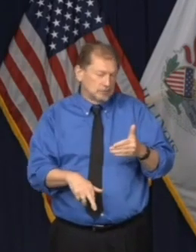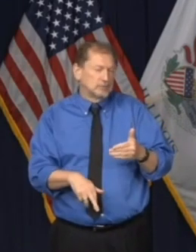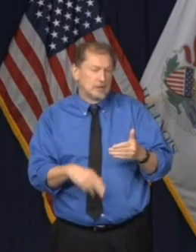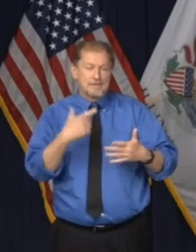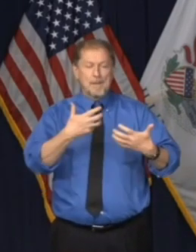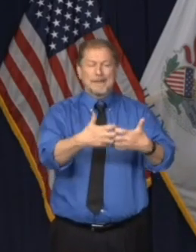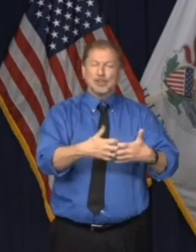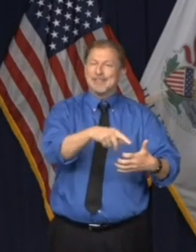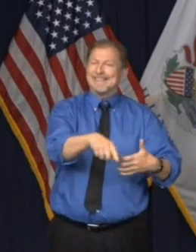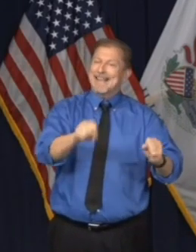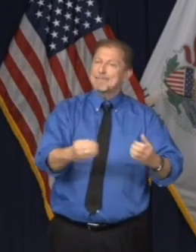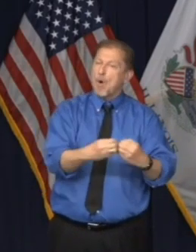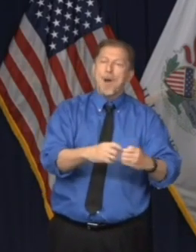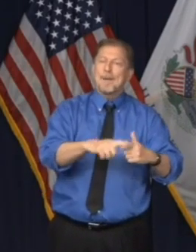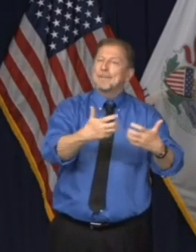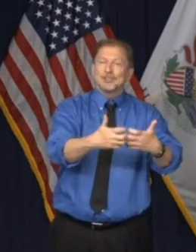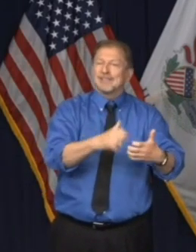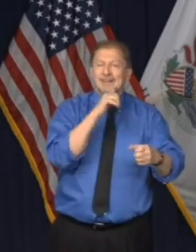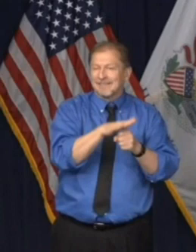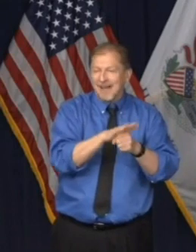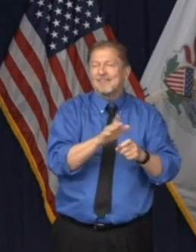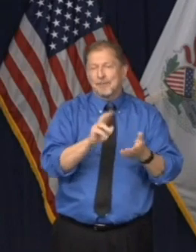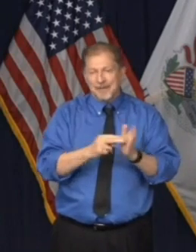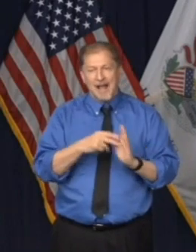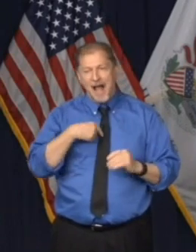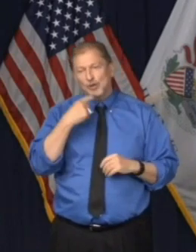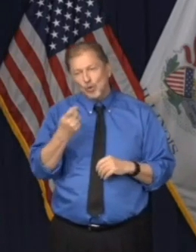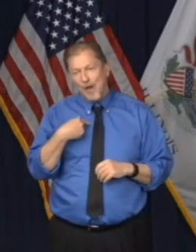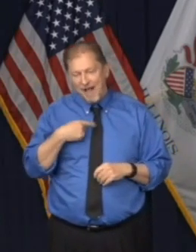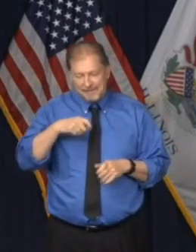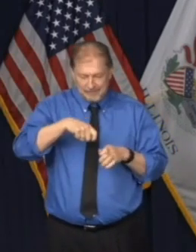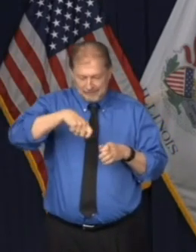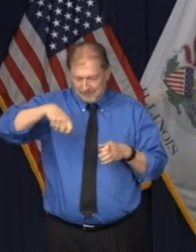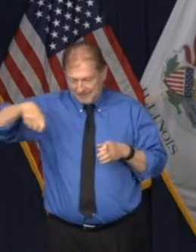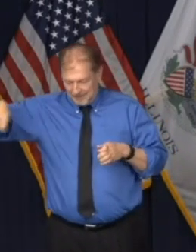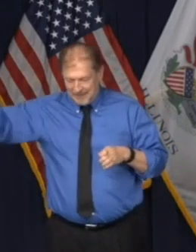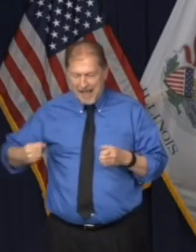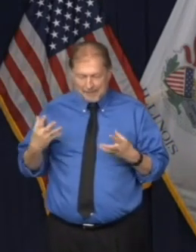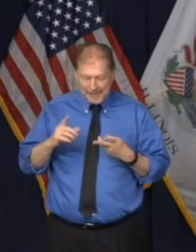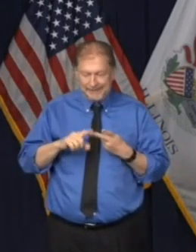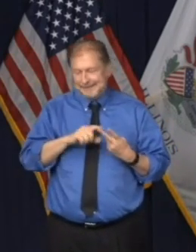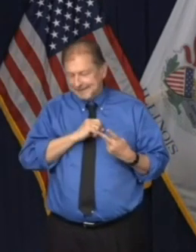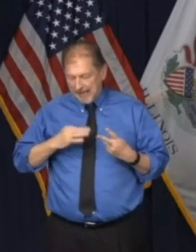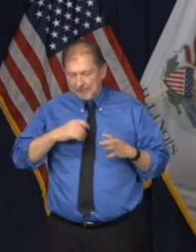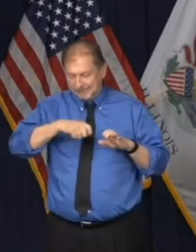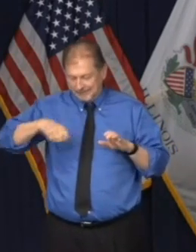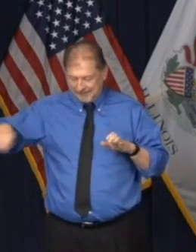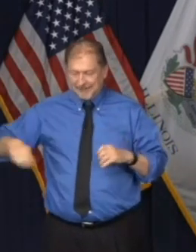As you know, you need those other items that I talked about earlier in order to actually